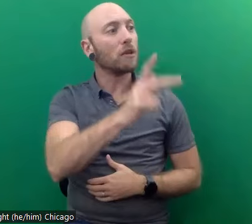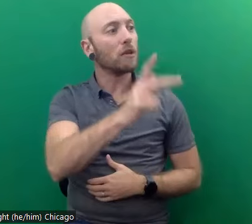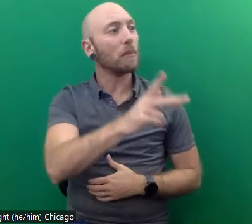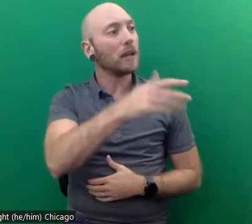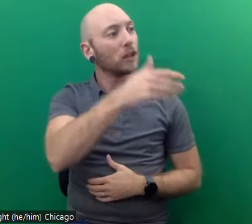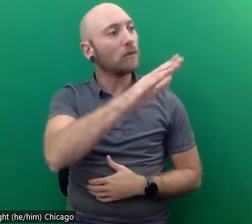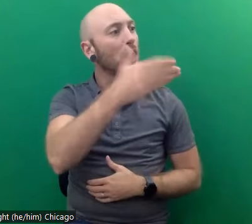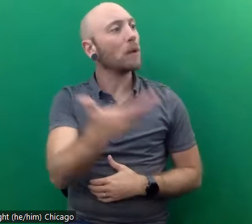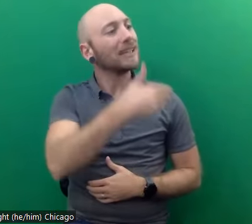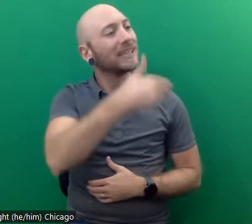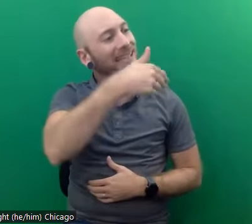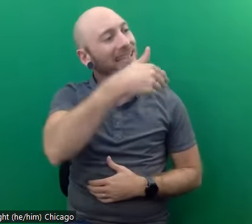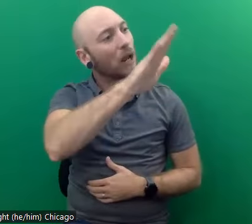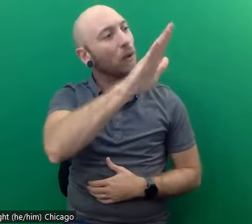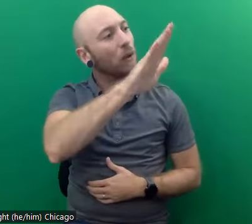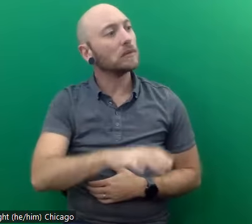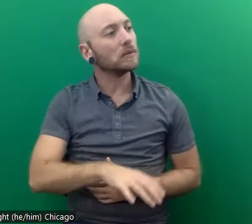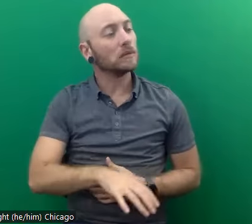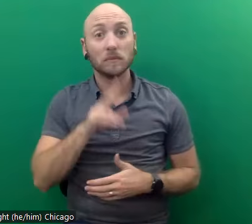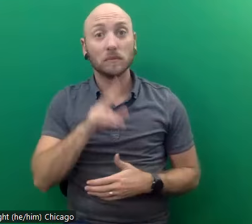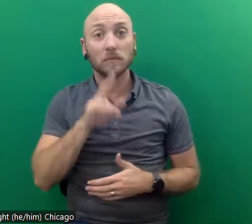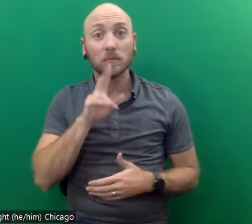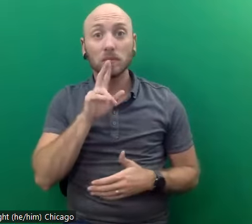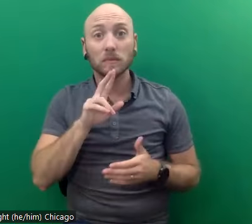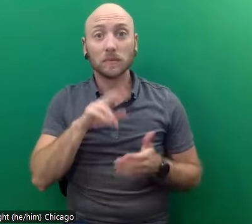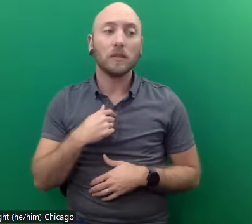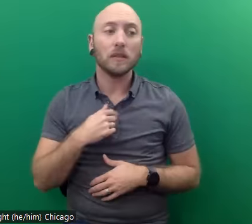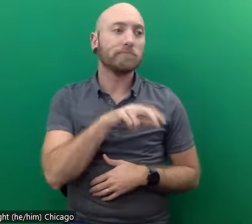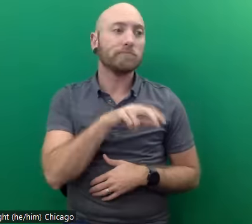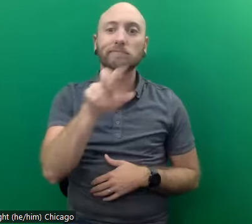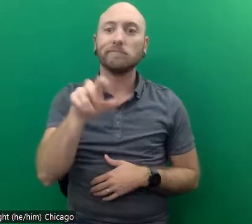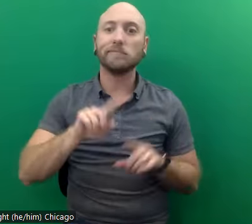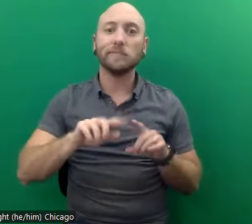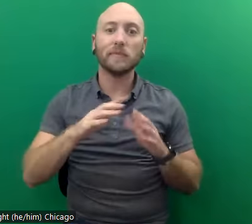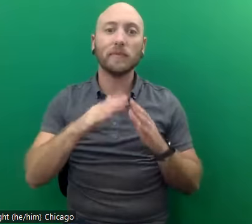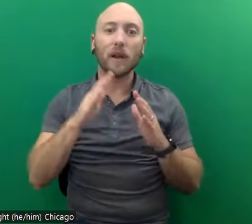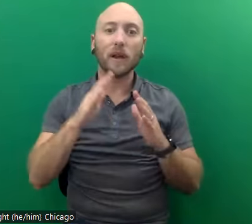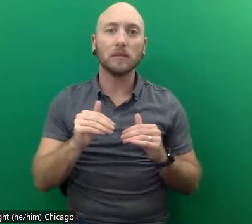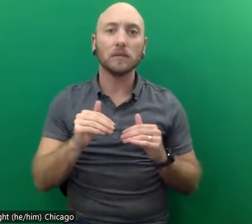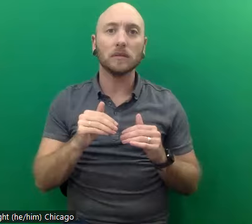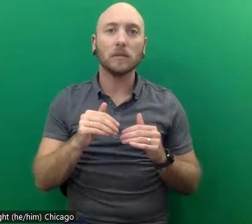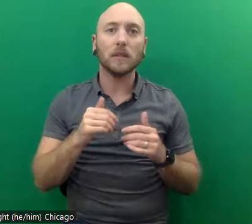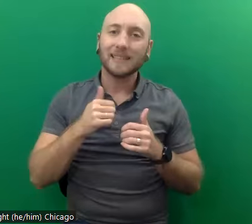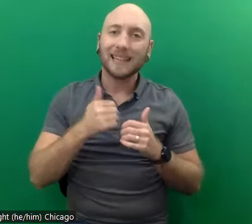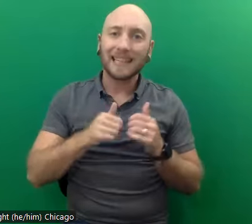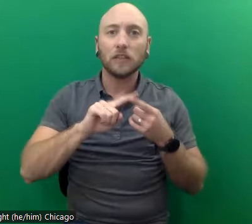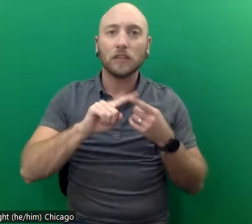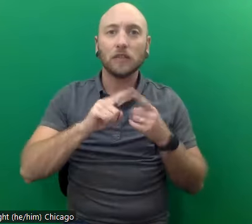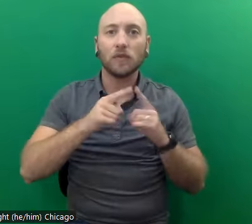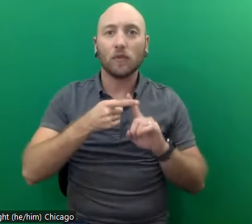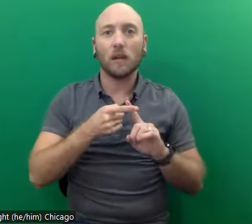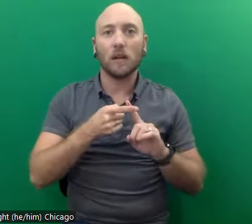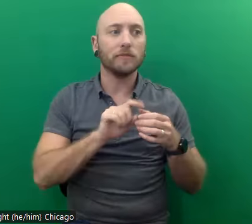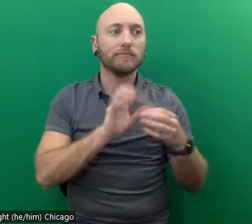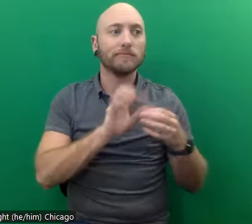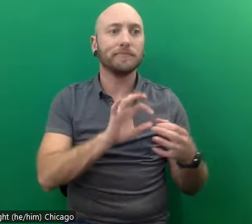this time. And I bounced around from person's house to person's house, burning bridge after bridge after bridge until eventually I was